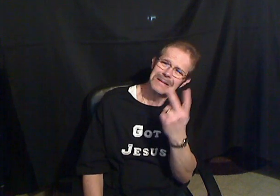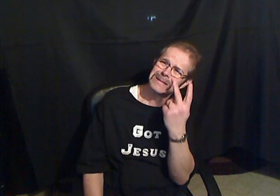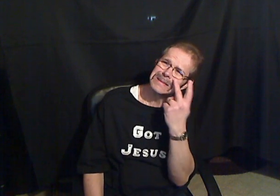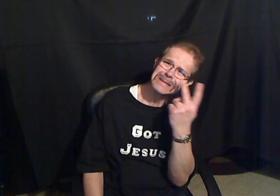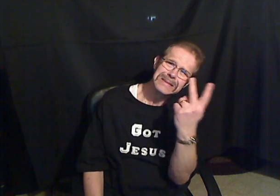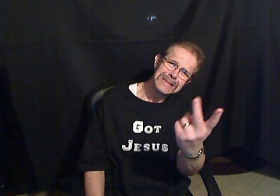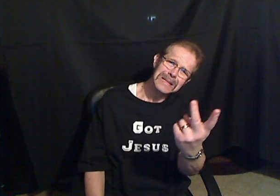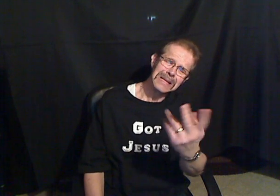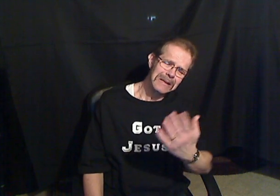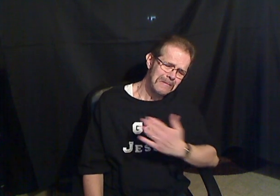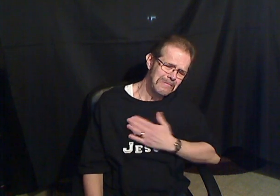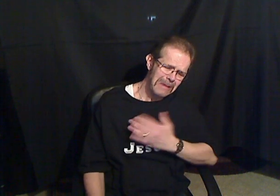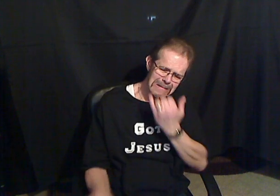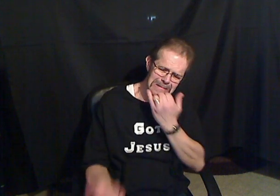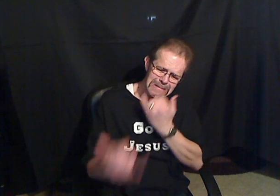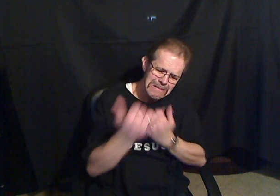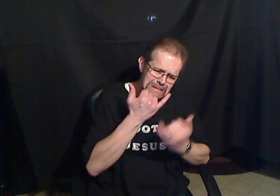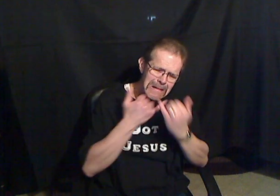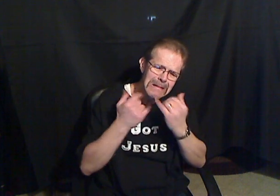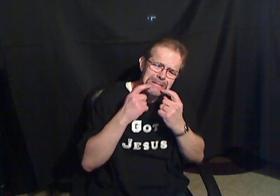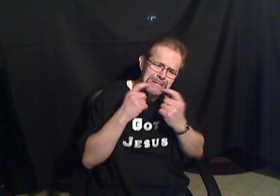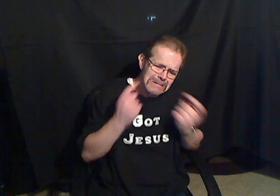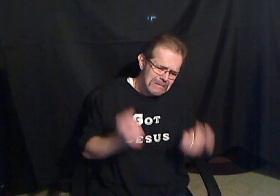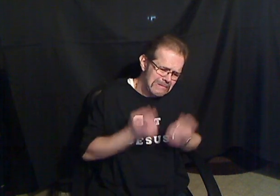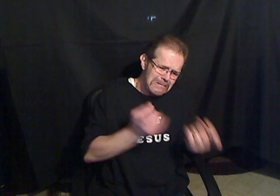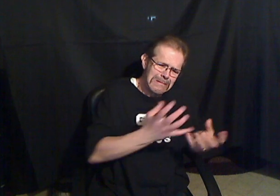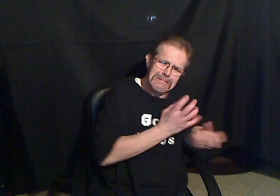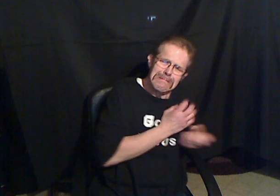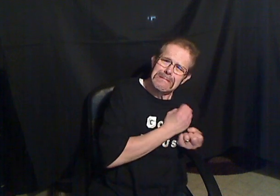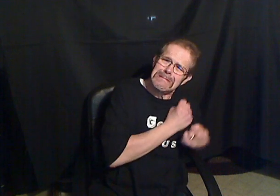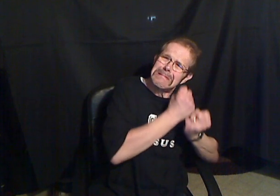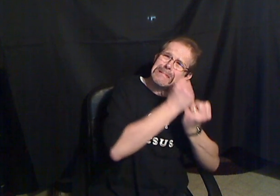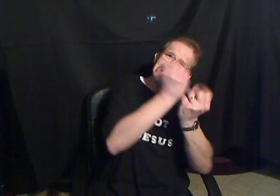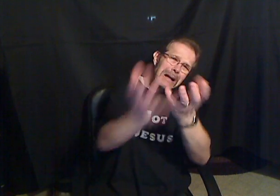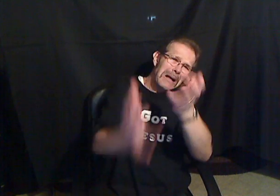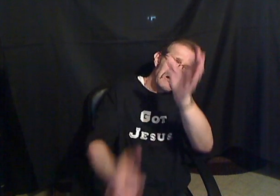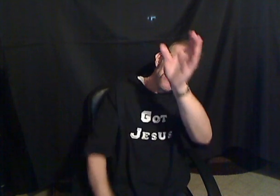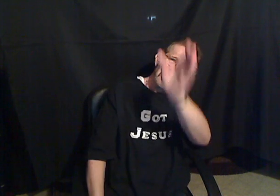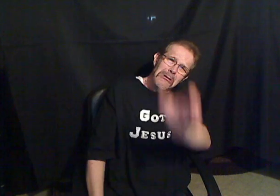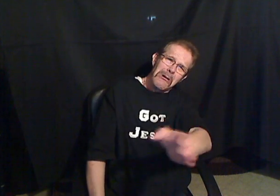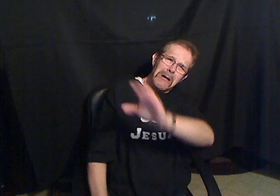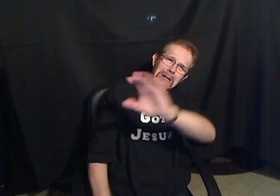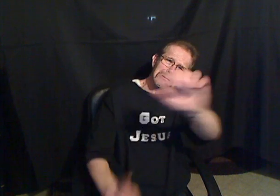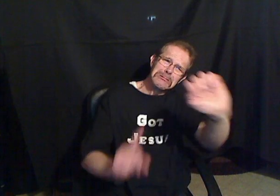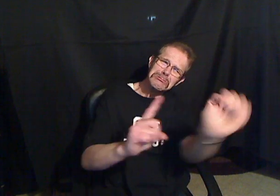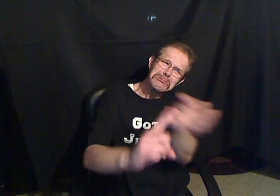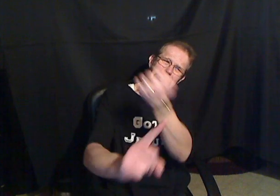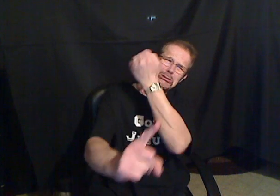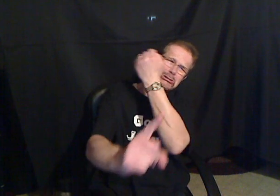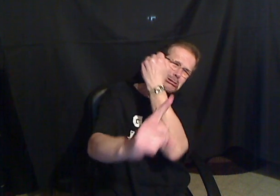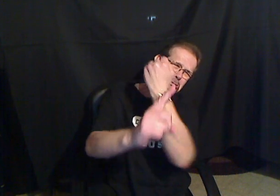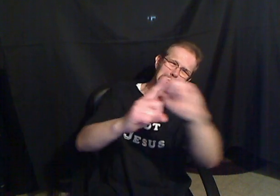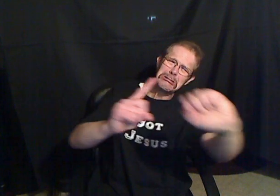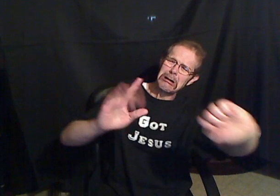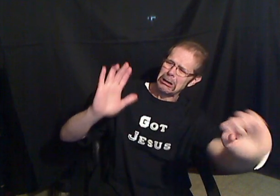to see my sin upon that cross. And I'll never